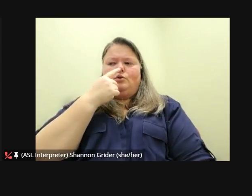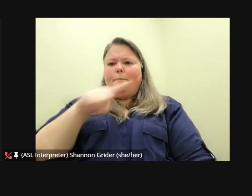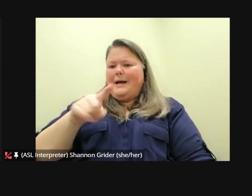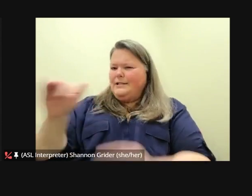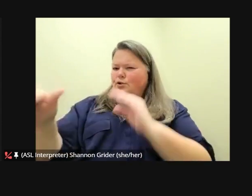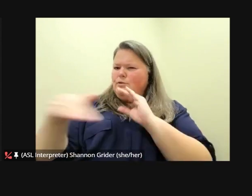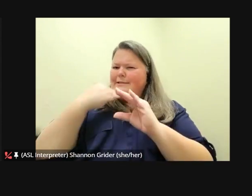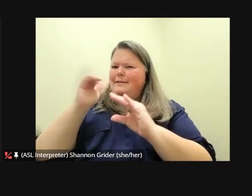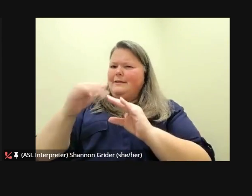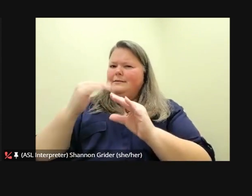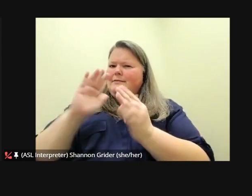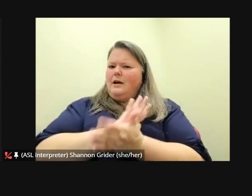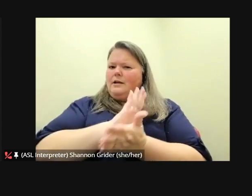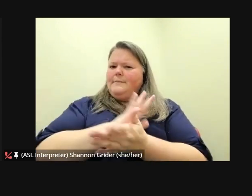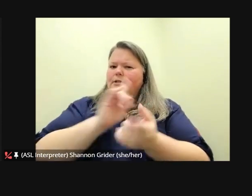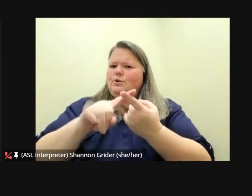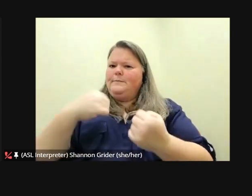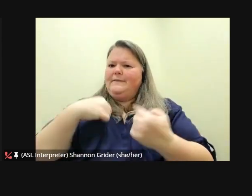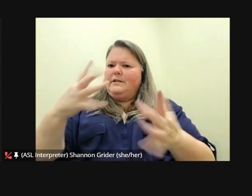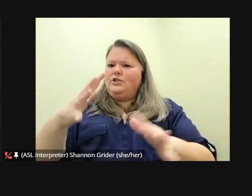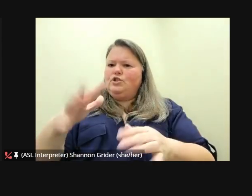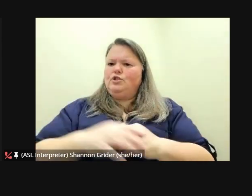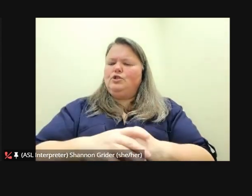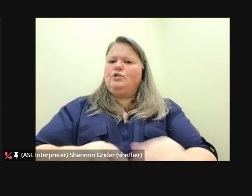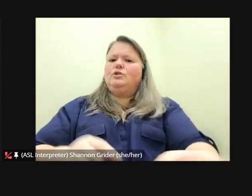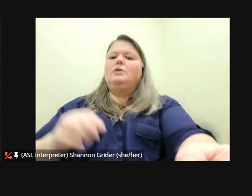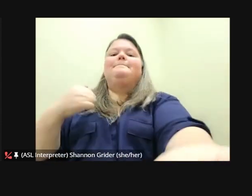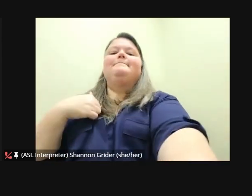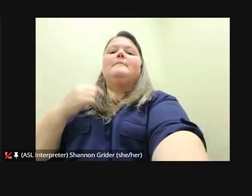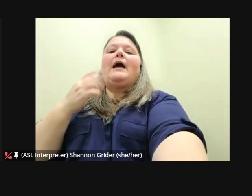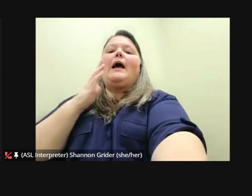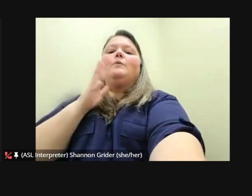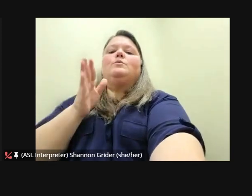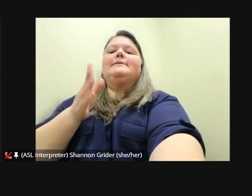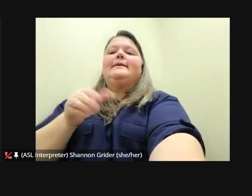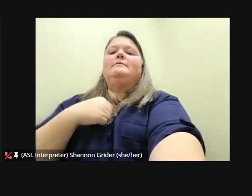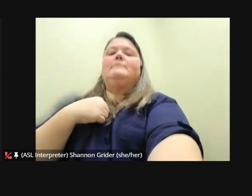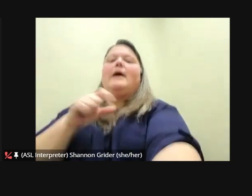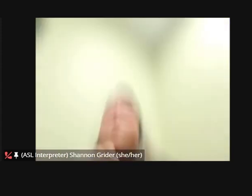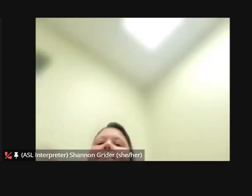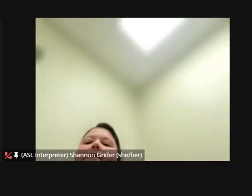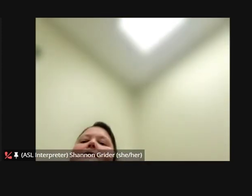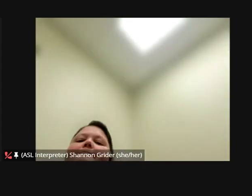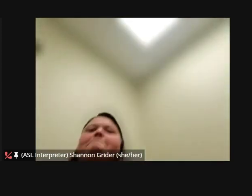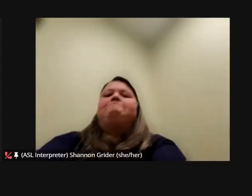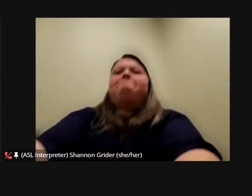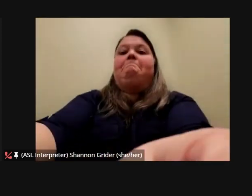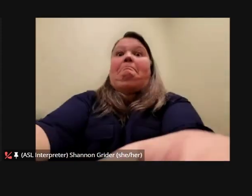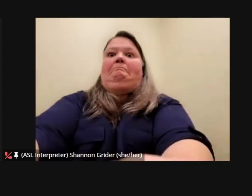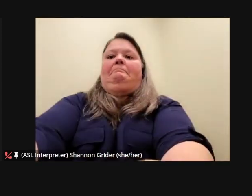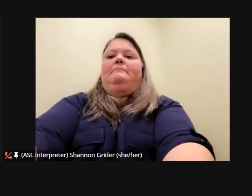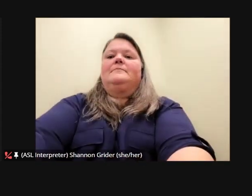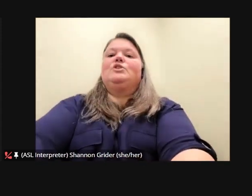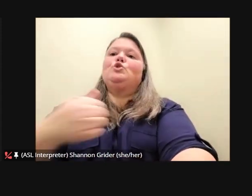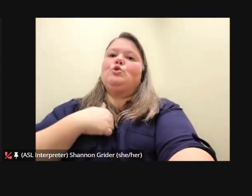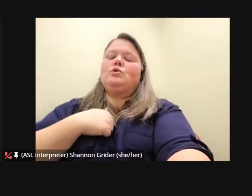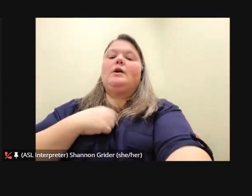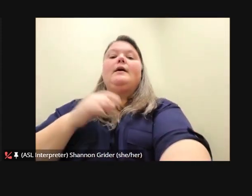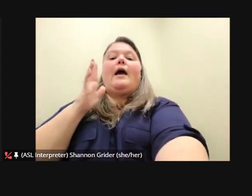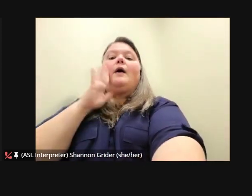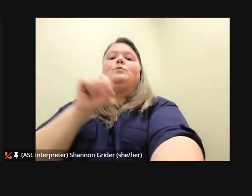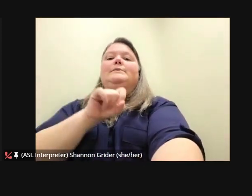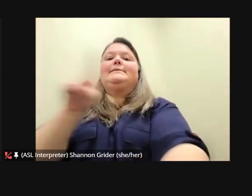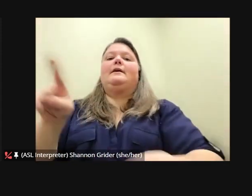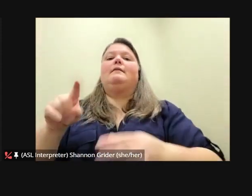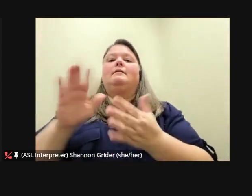So I will, how about I send them their documents because I've got them pulled up. So I will Okay. send them to them as private